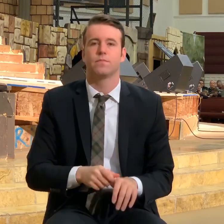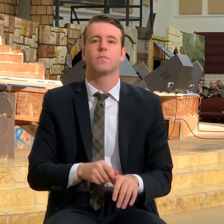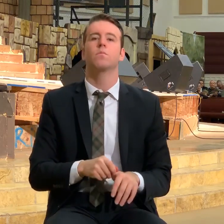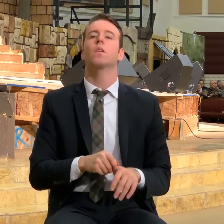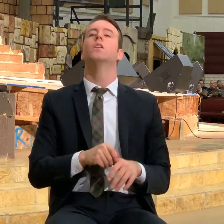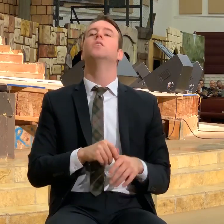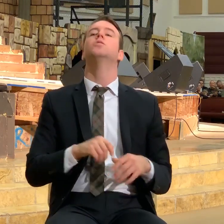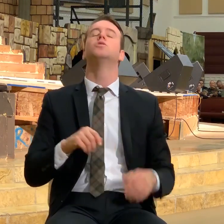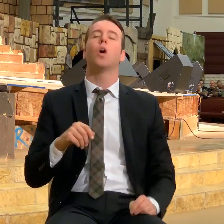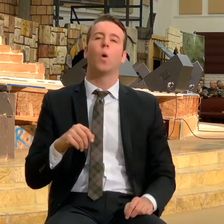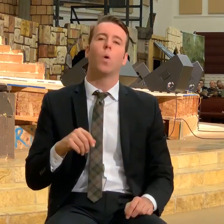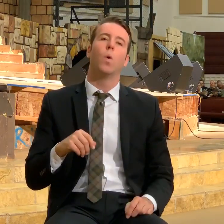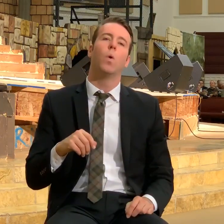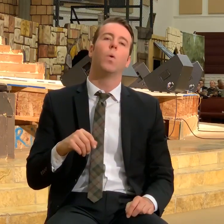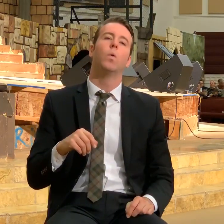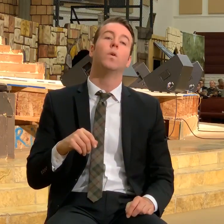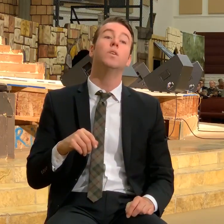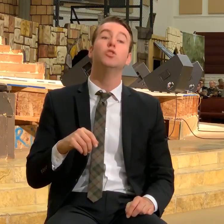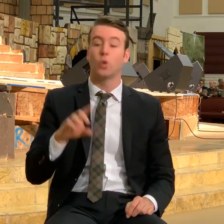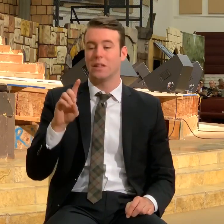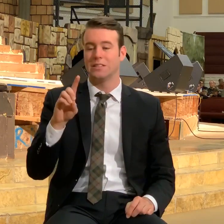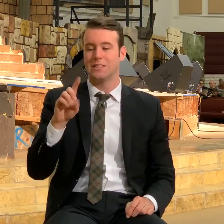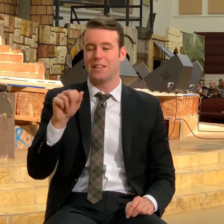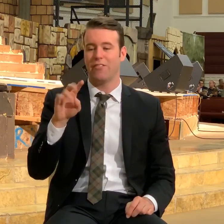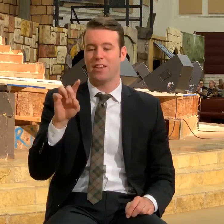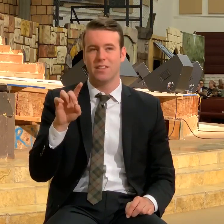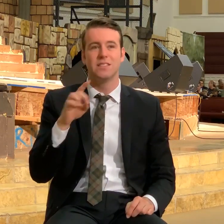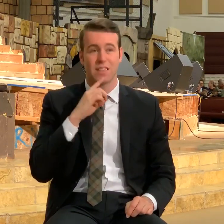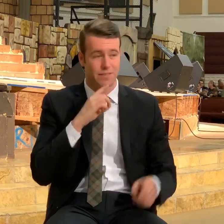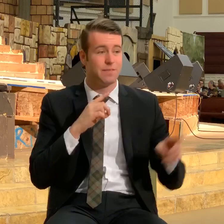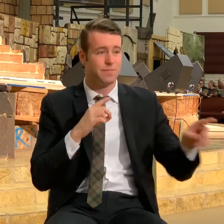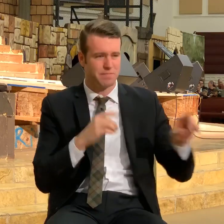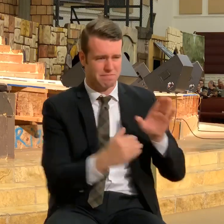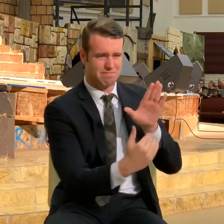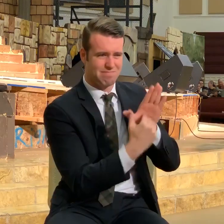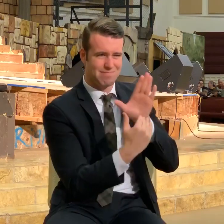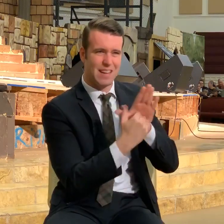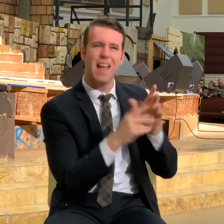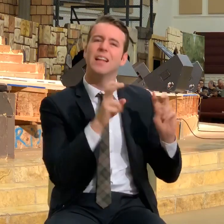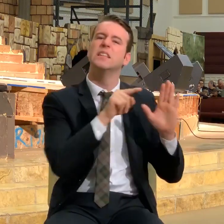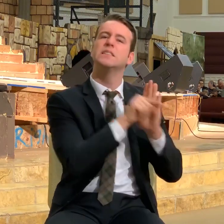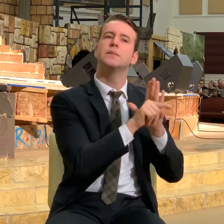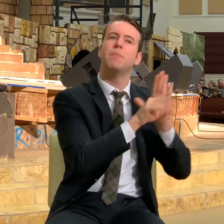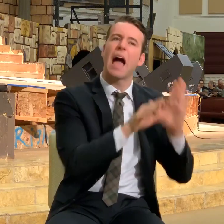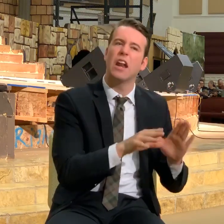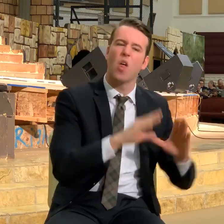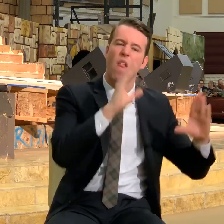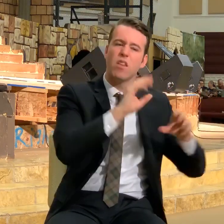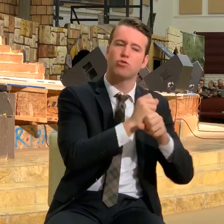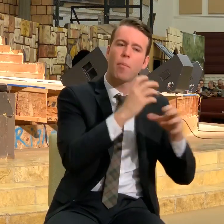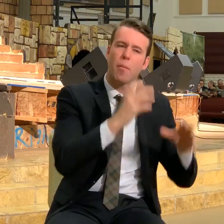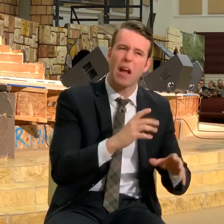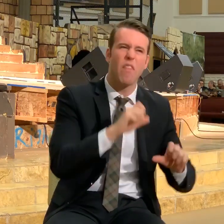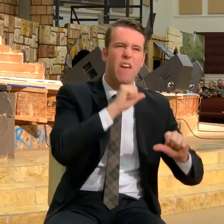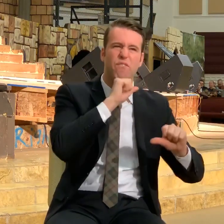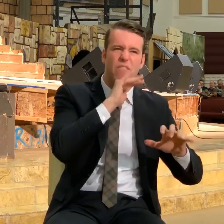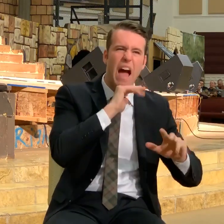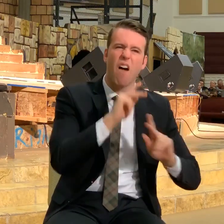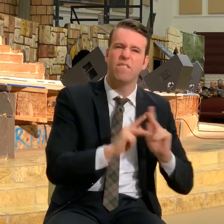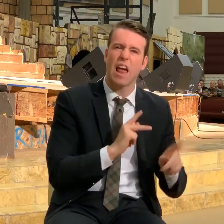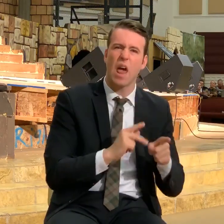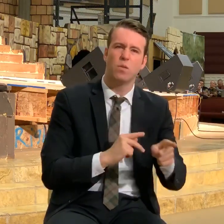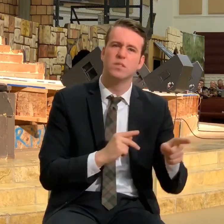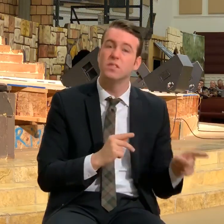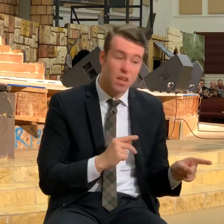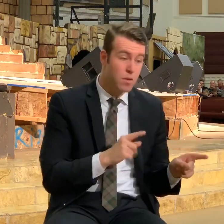And he said, these smiters, these vile fellows, these troublemakers, they began